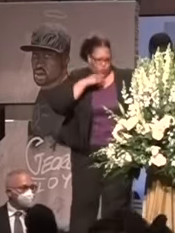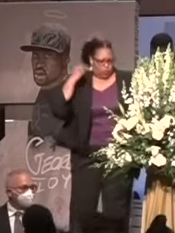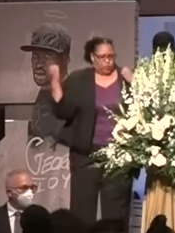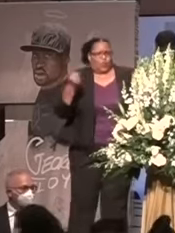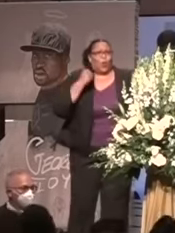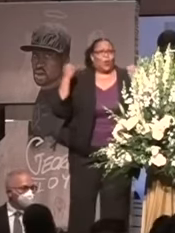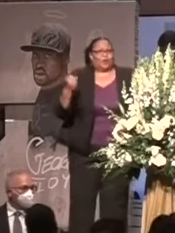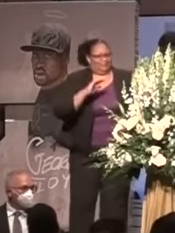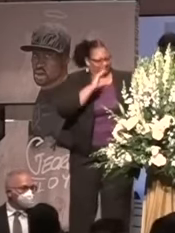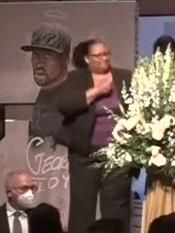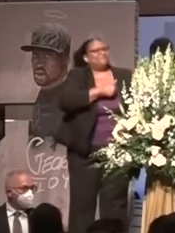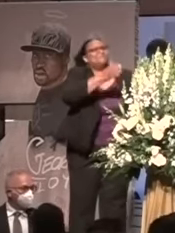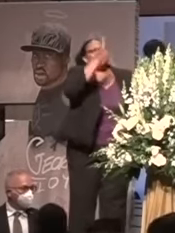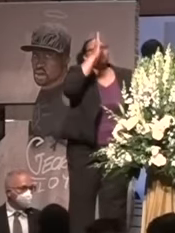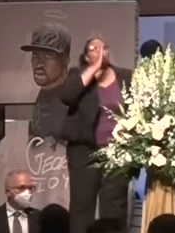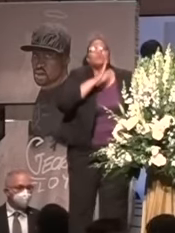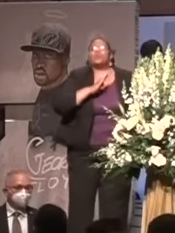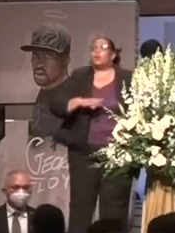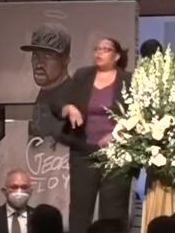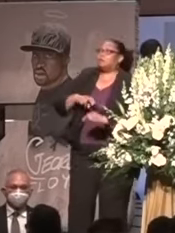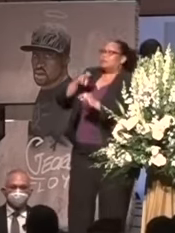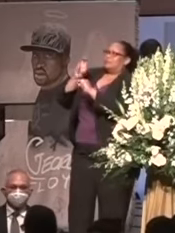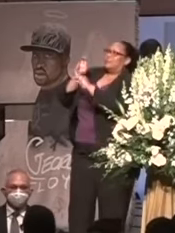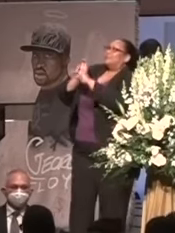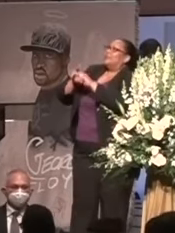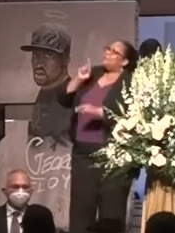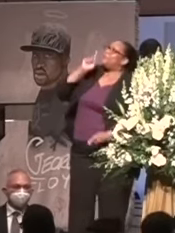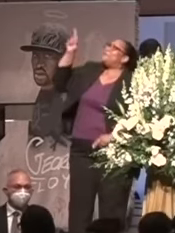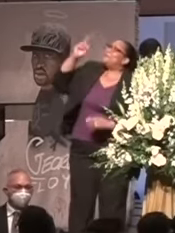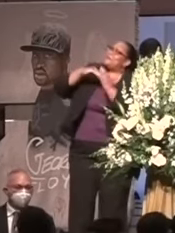mighty? Our God. Seated.